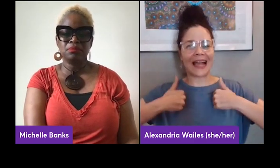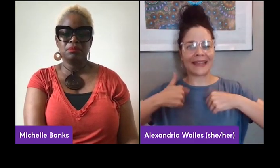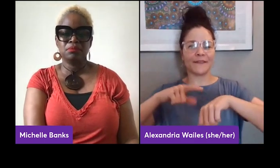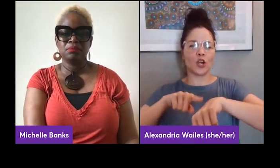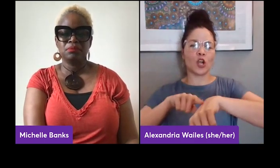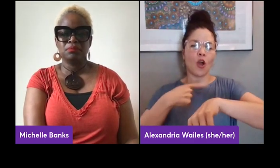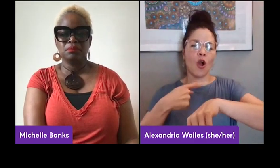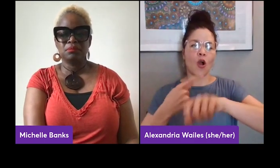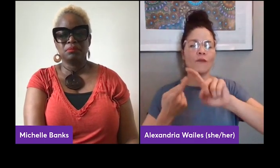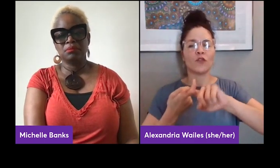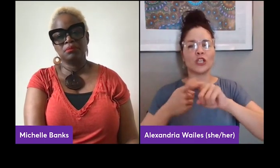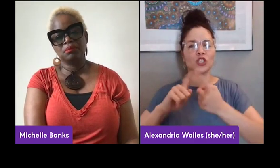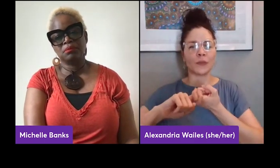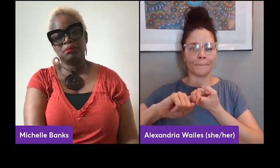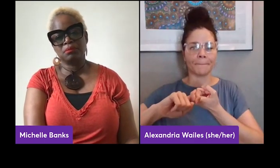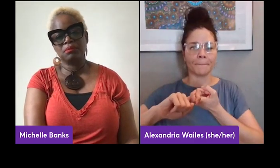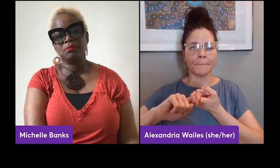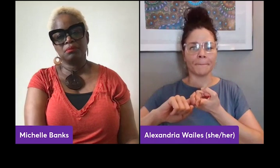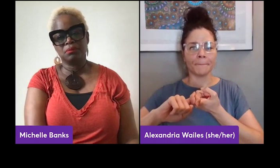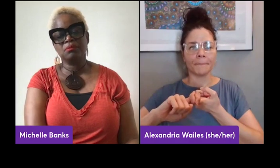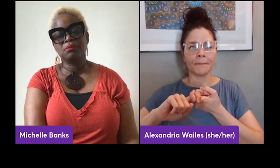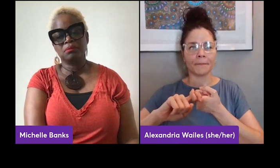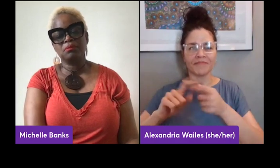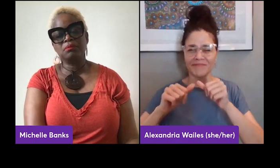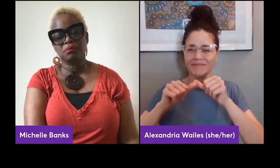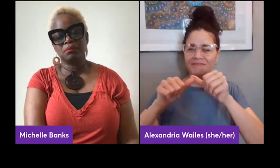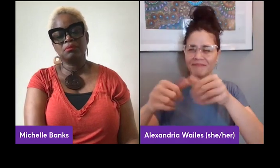creates lifelong friendships.